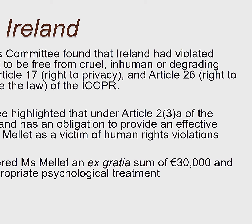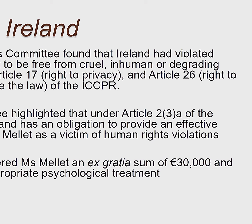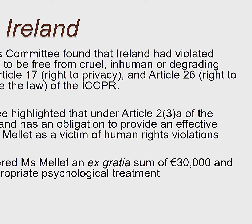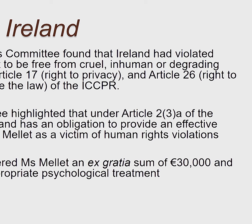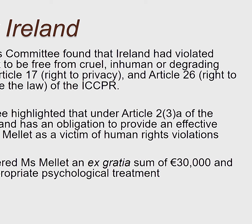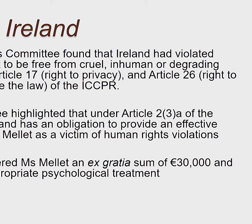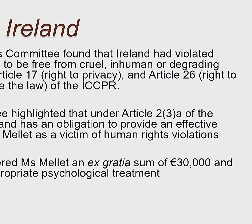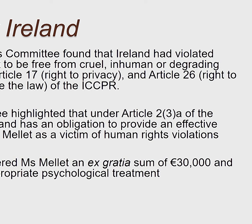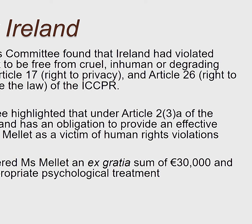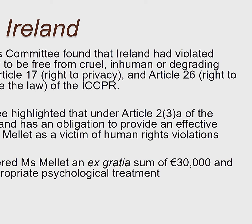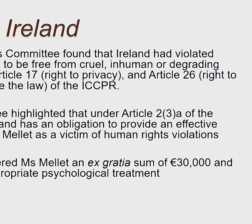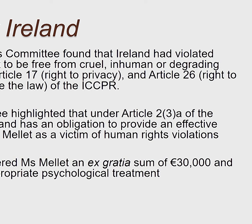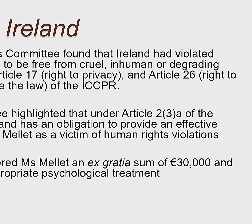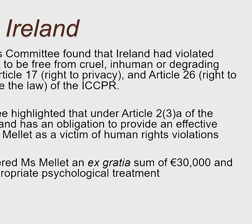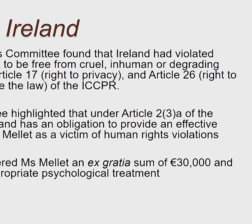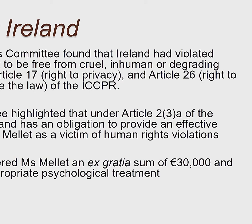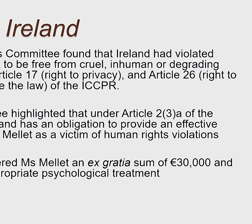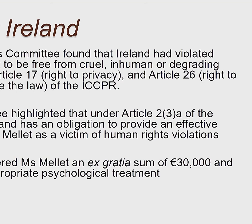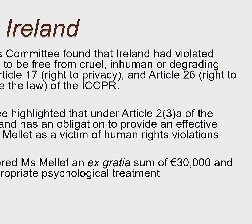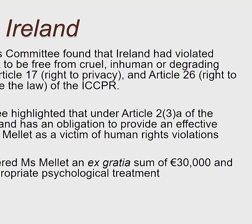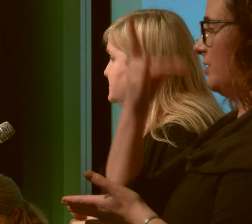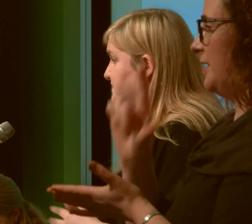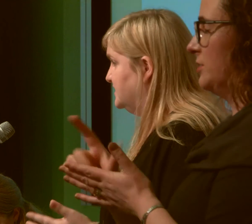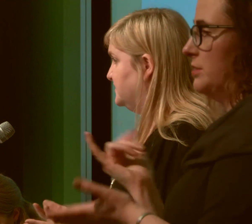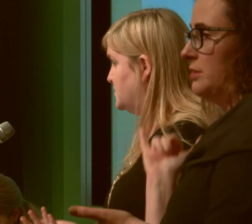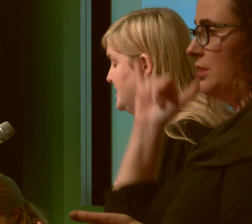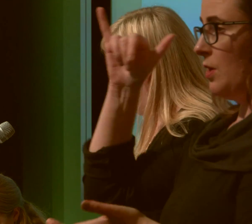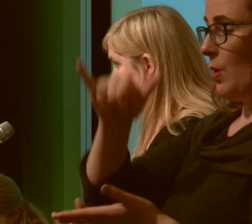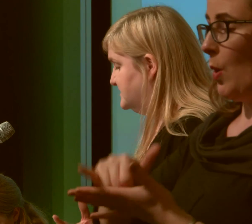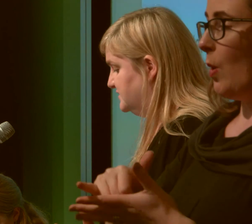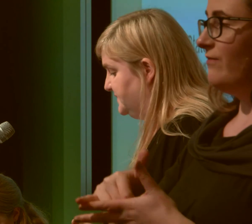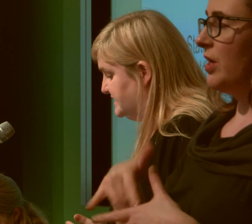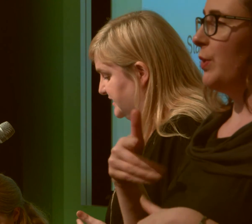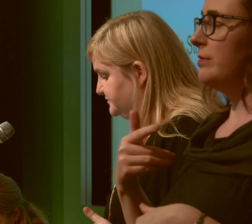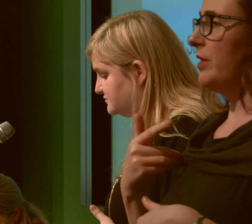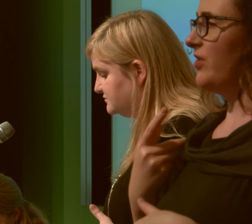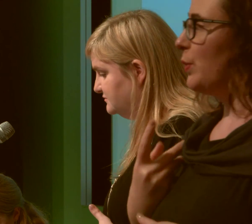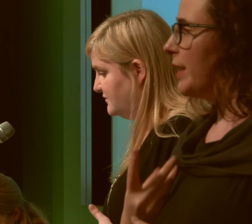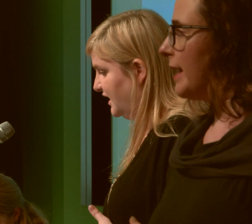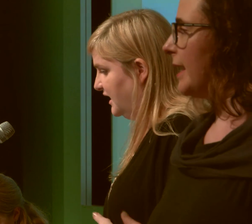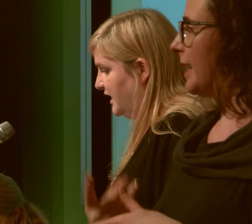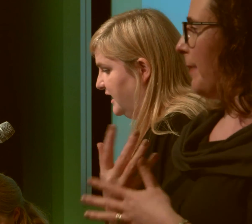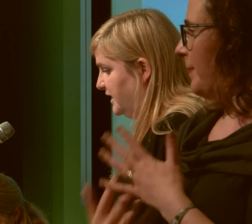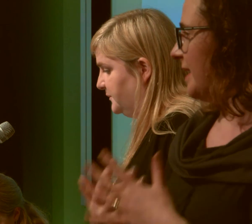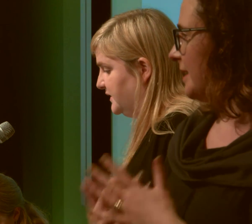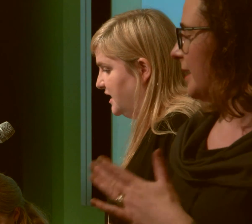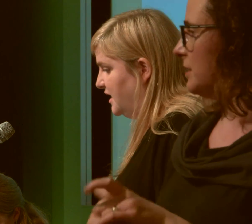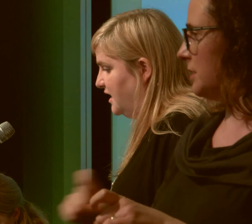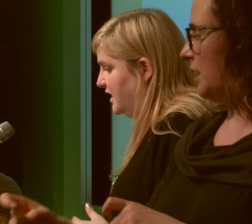12 hours after the procedure. When she flew home, she was very, very weak and still bleeding.